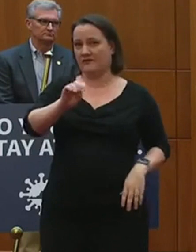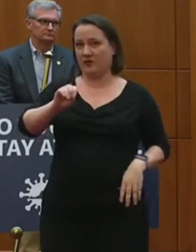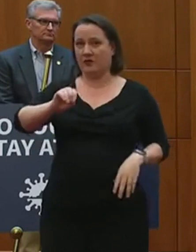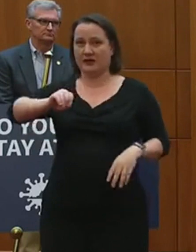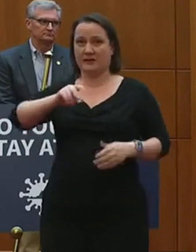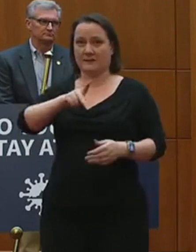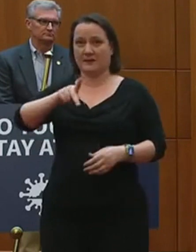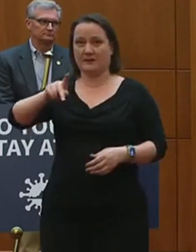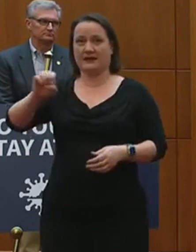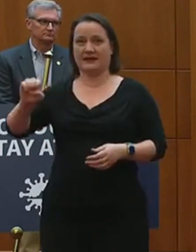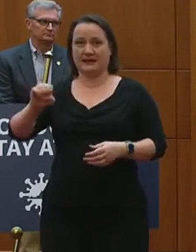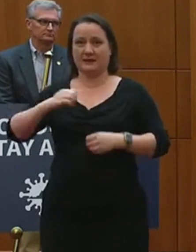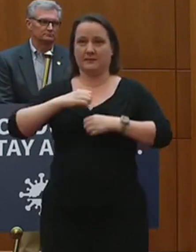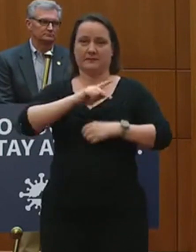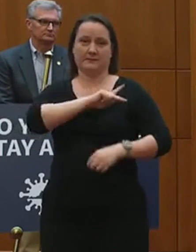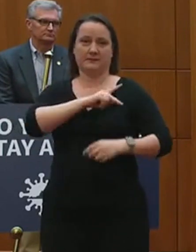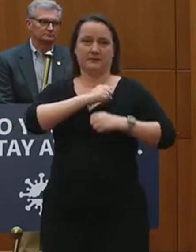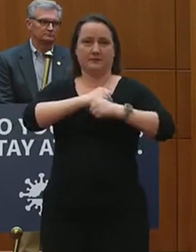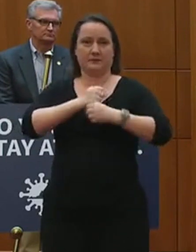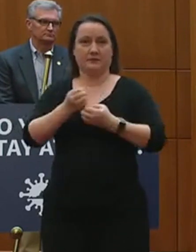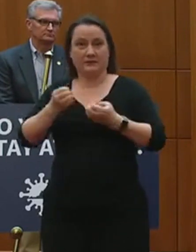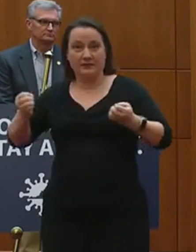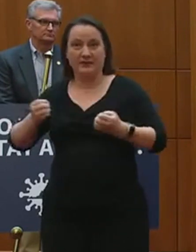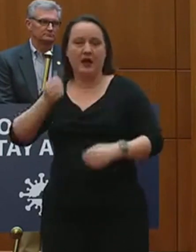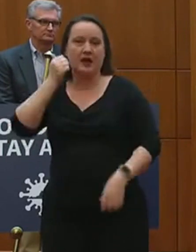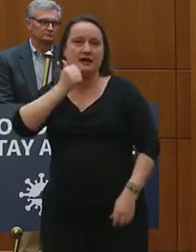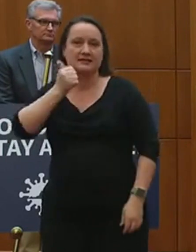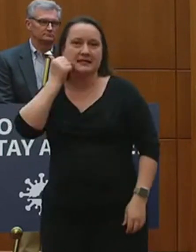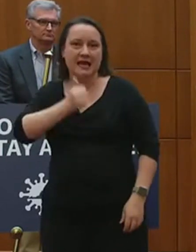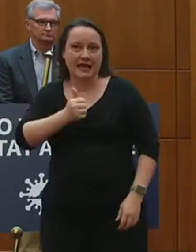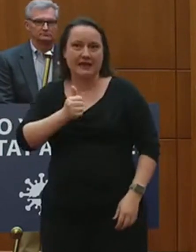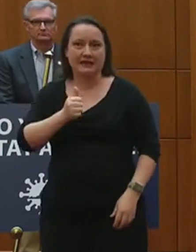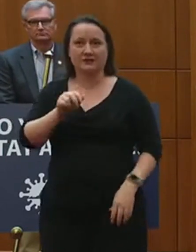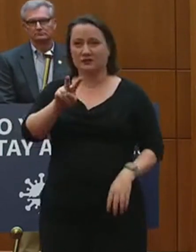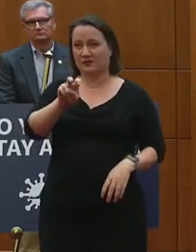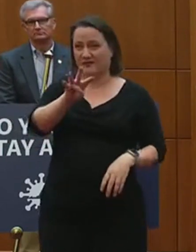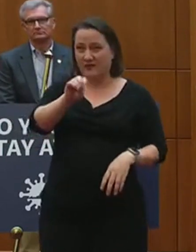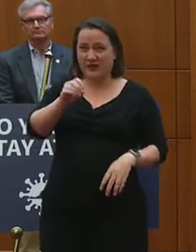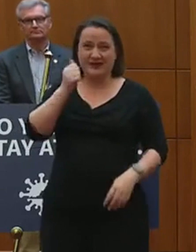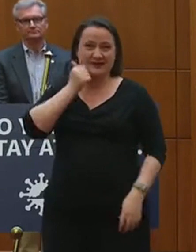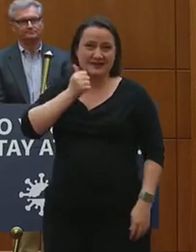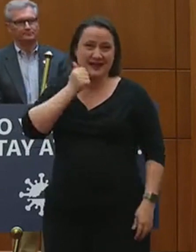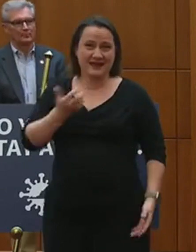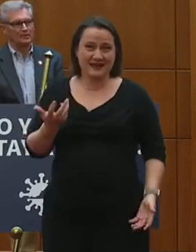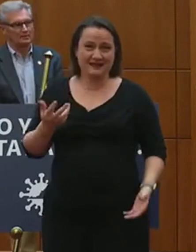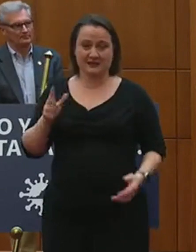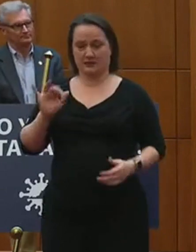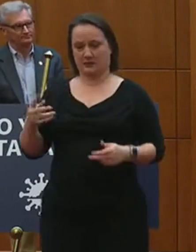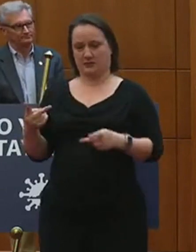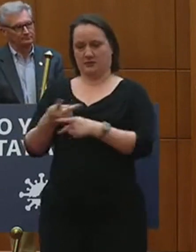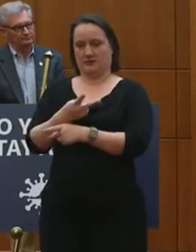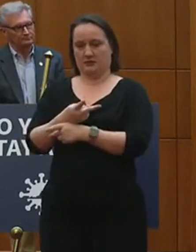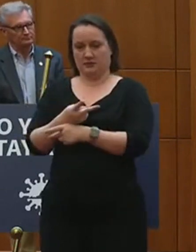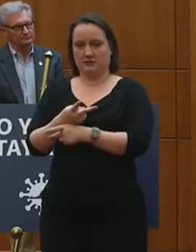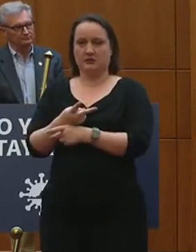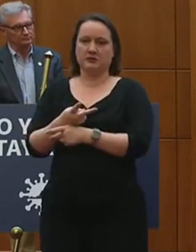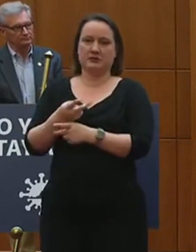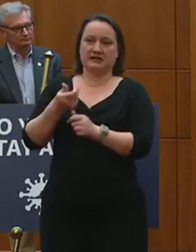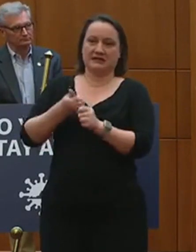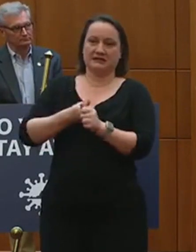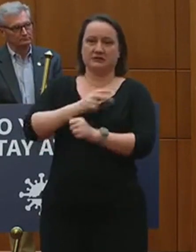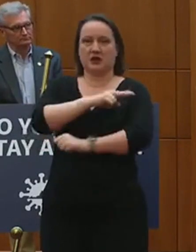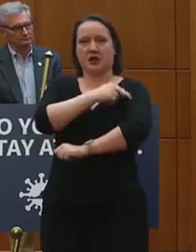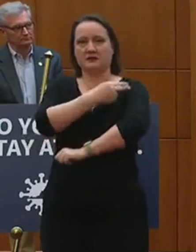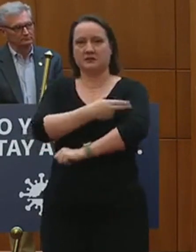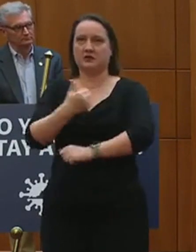of PPE in a day per patient. Now, if you multiply that by a hospital that, let's